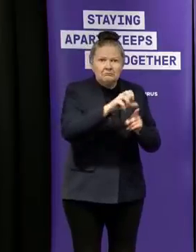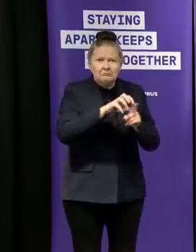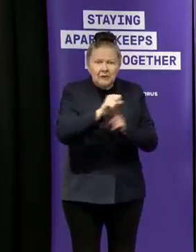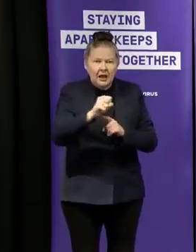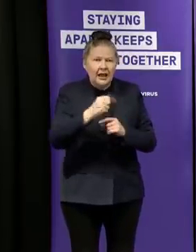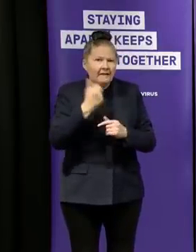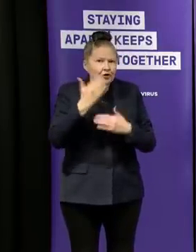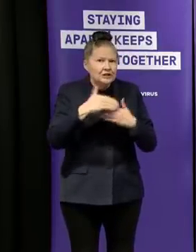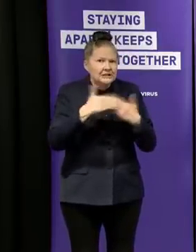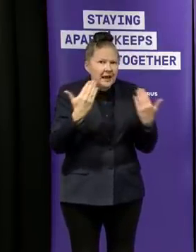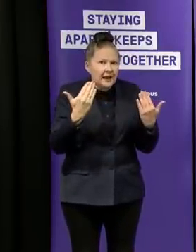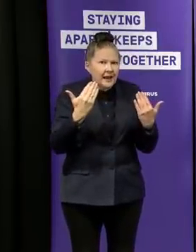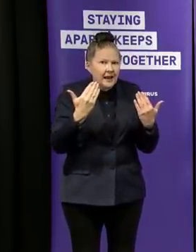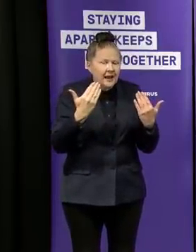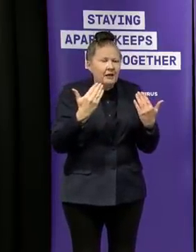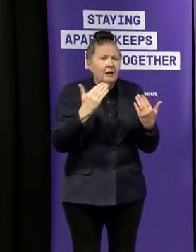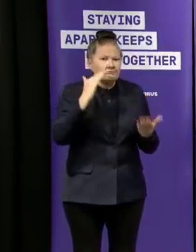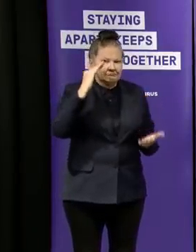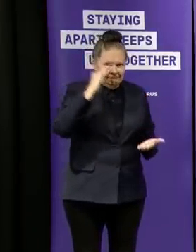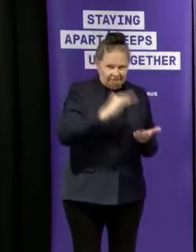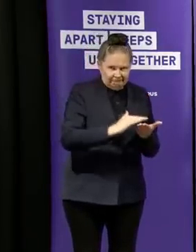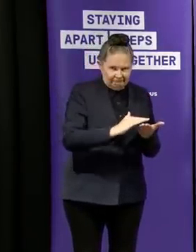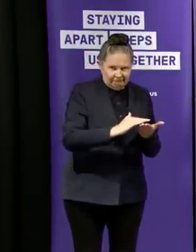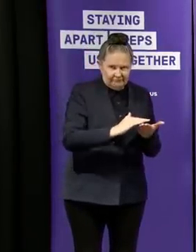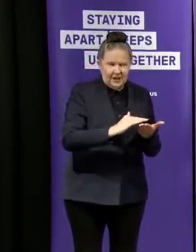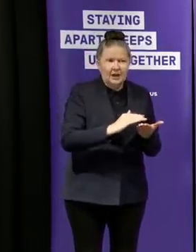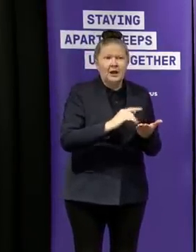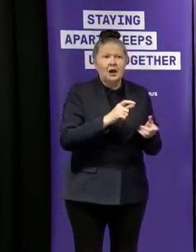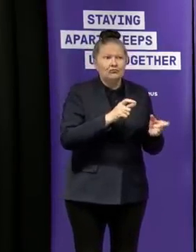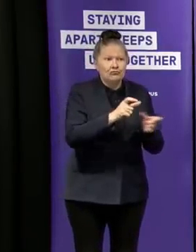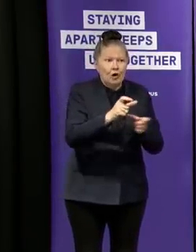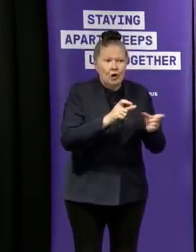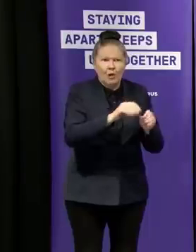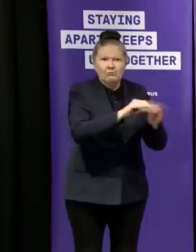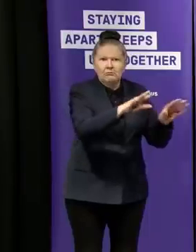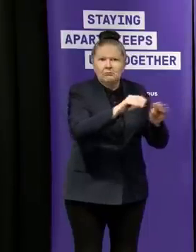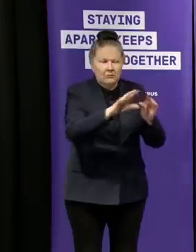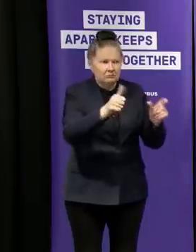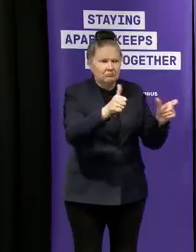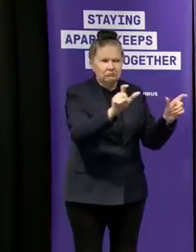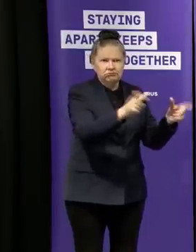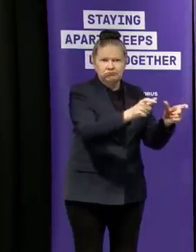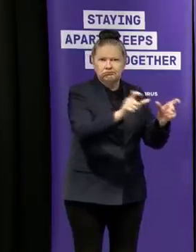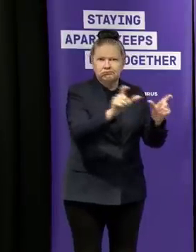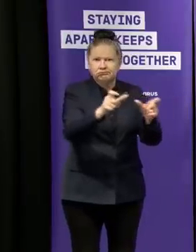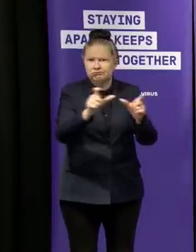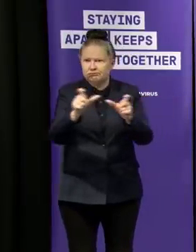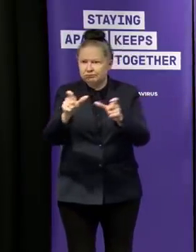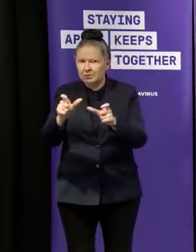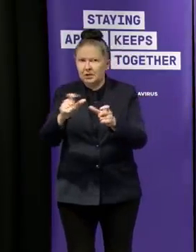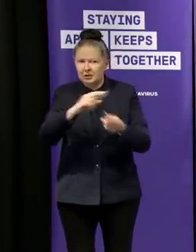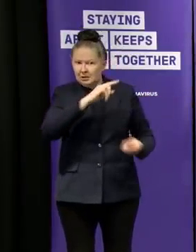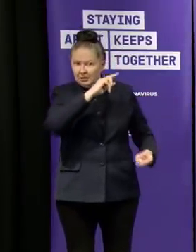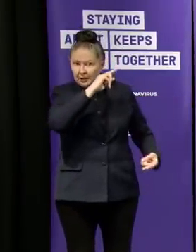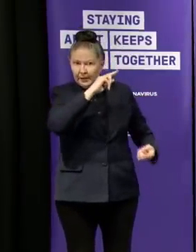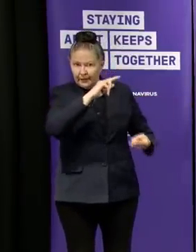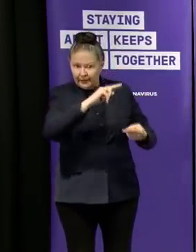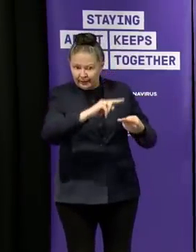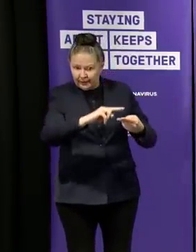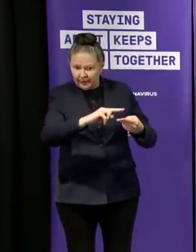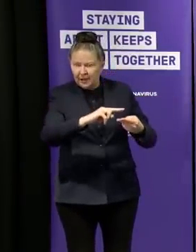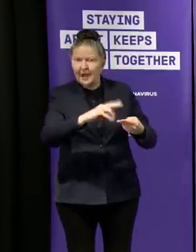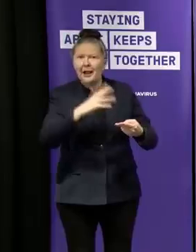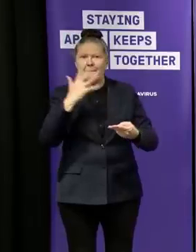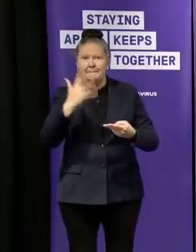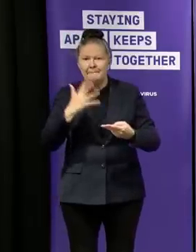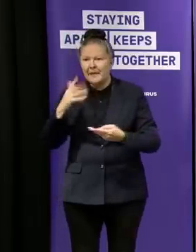just in the last few days as those outbreaks have come under control. And as total numbers come down, I expect that will show